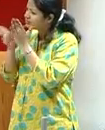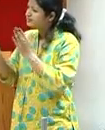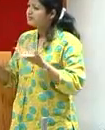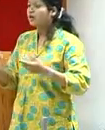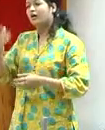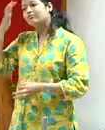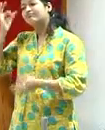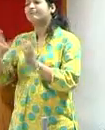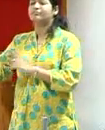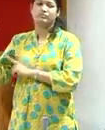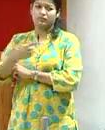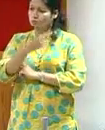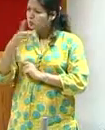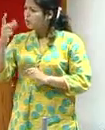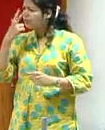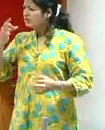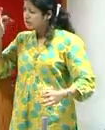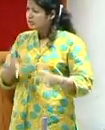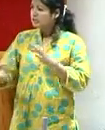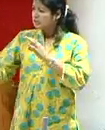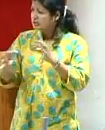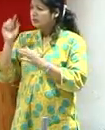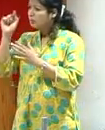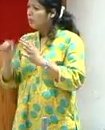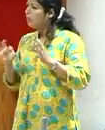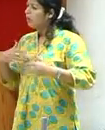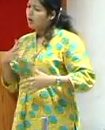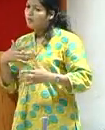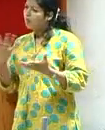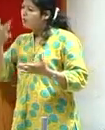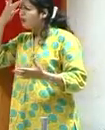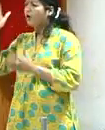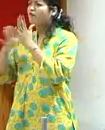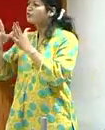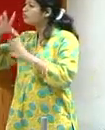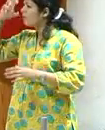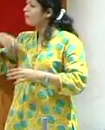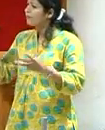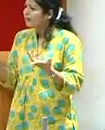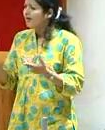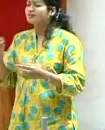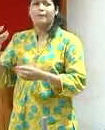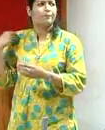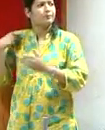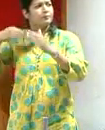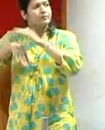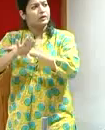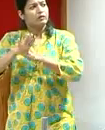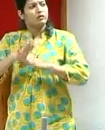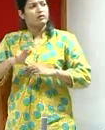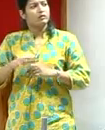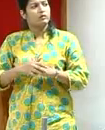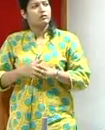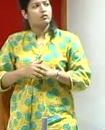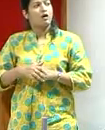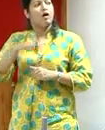any case, one of the unique things in this particular petition, the railways were not implementing 3% reservation. That's a